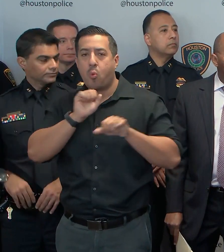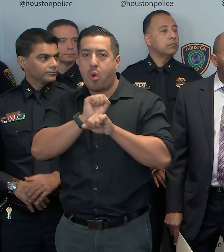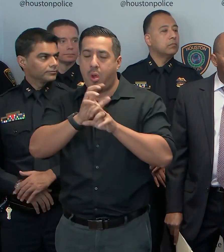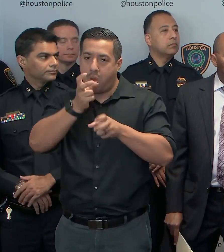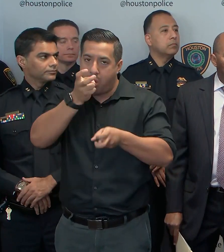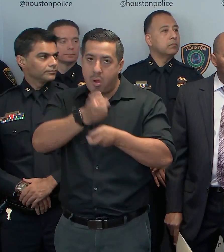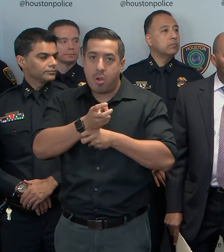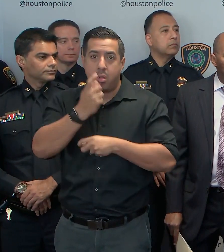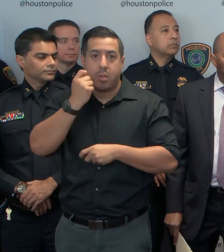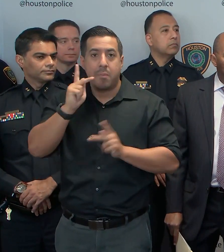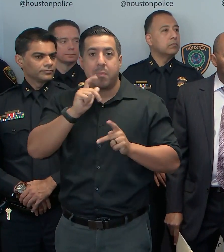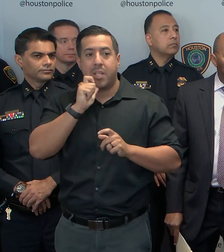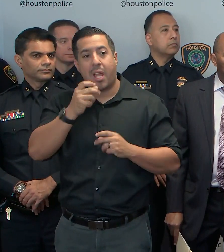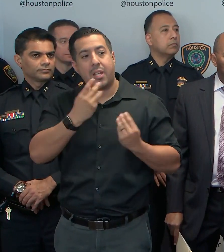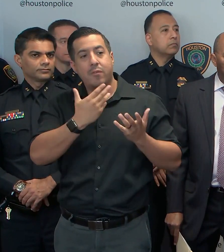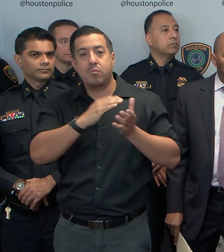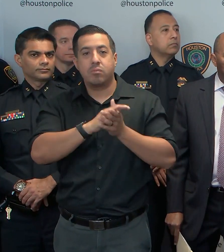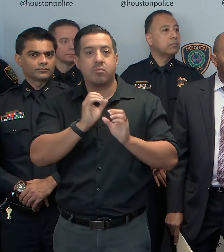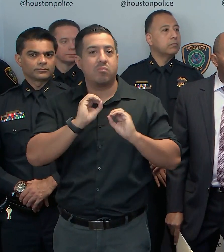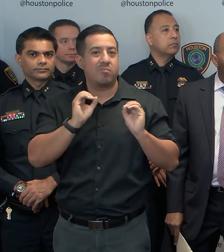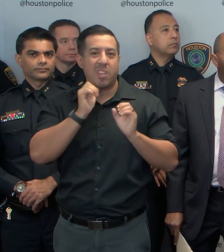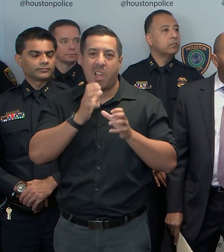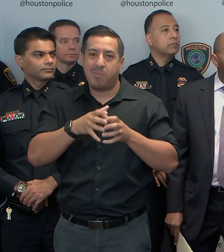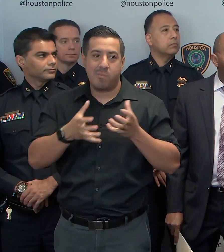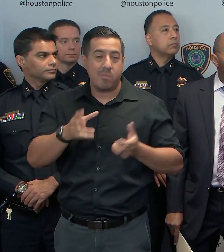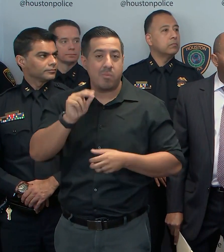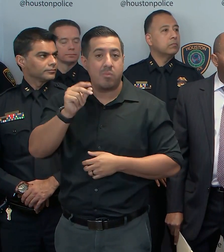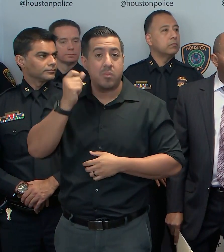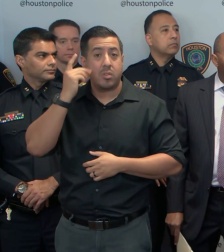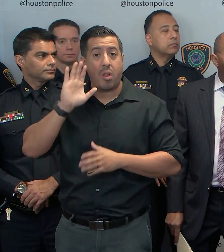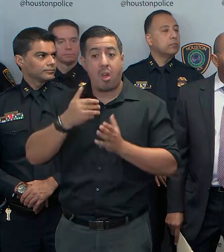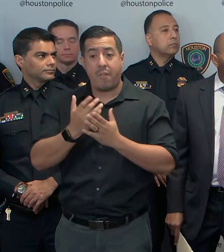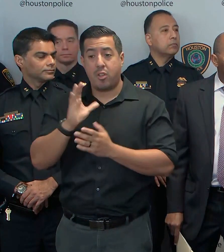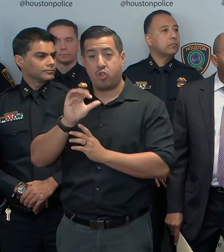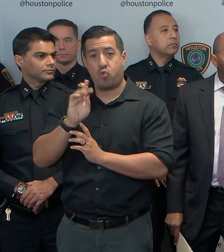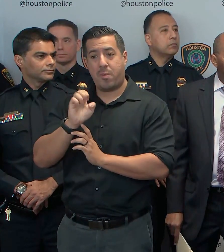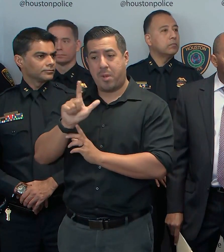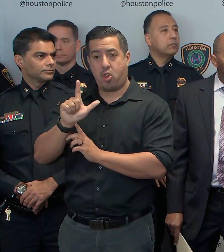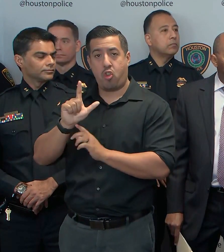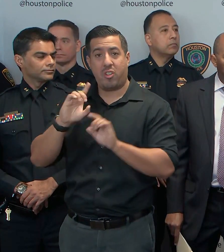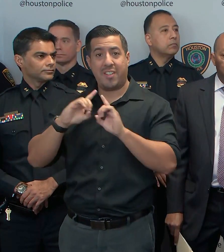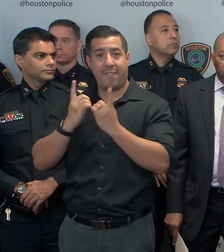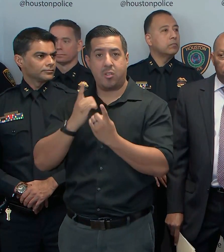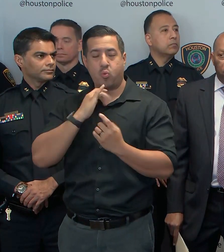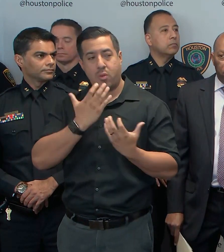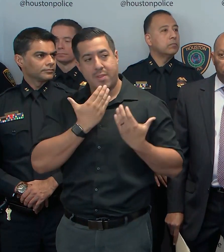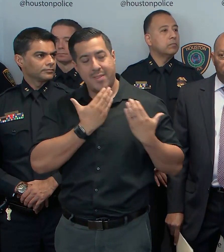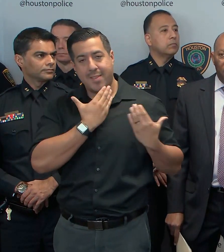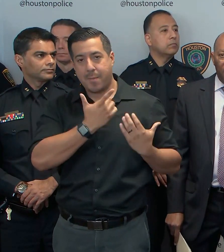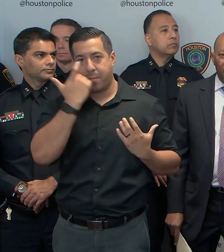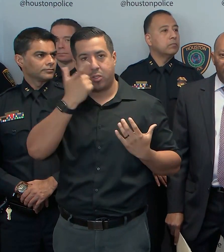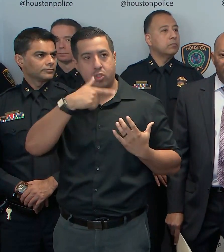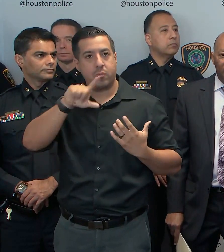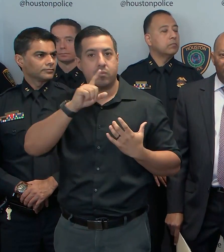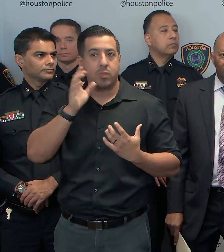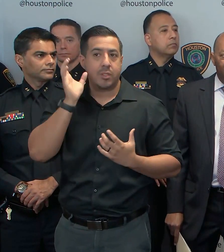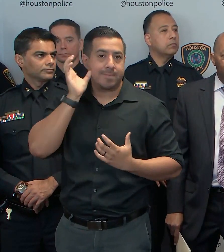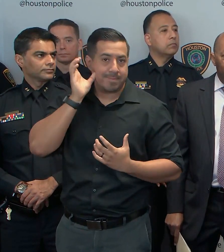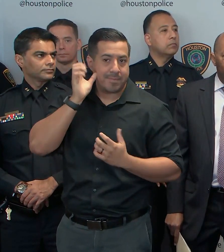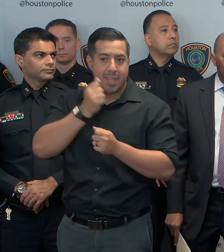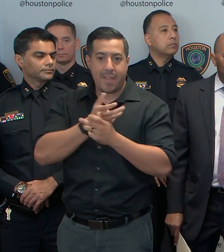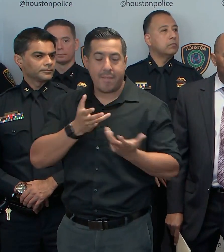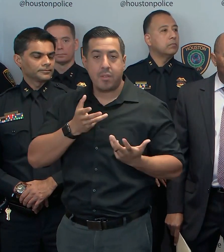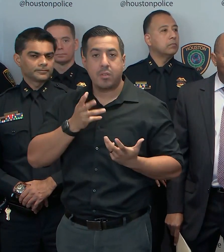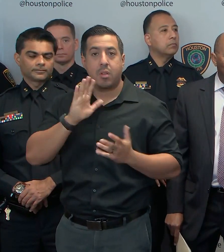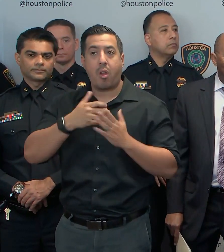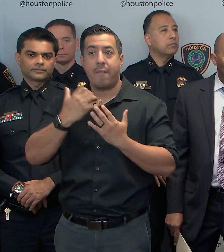they don't get enough credit. Our Emergency Communications Division, thank you for what you do. They're listening to all this, getting